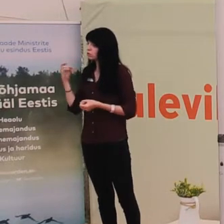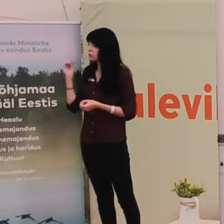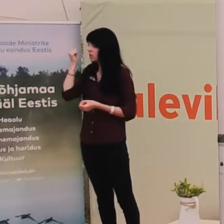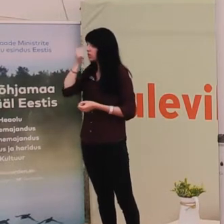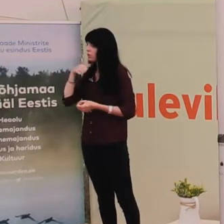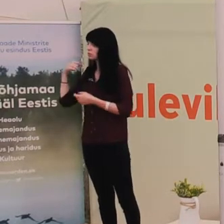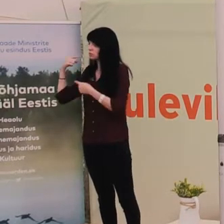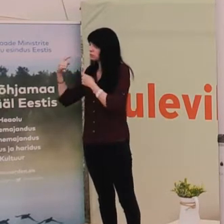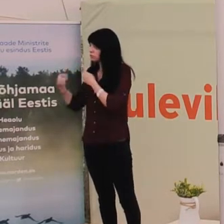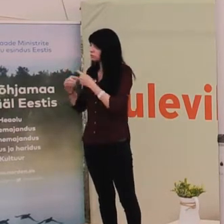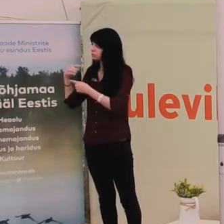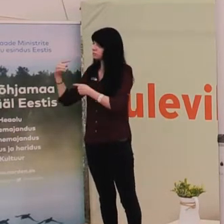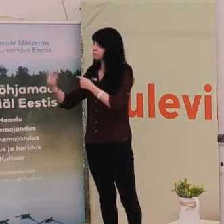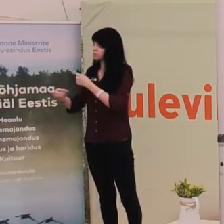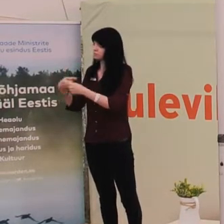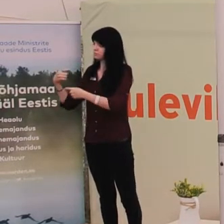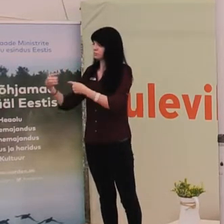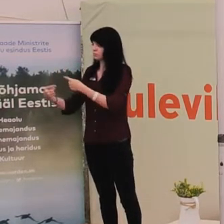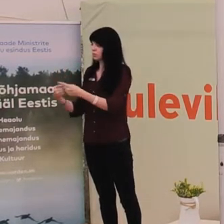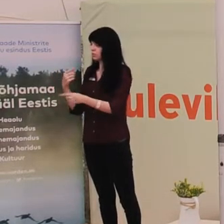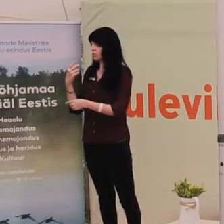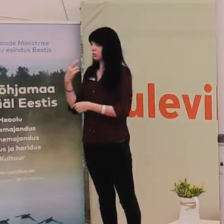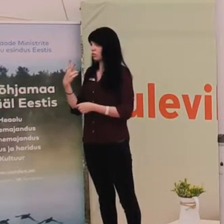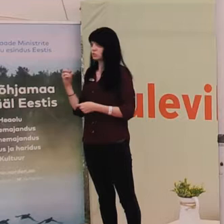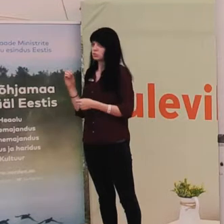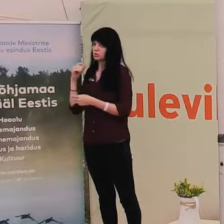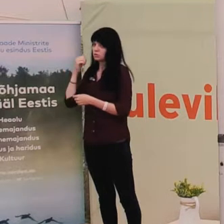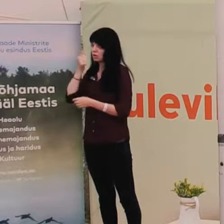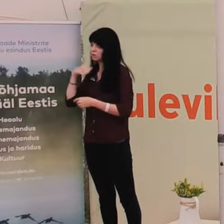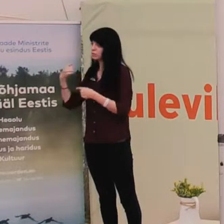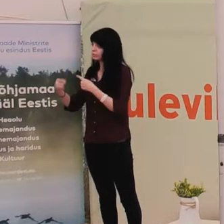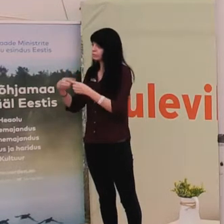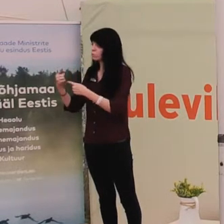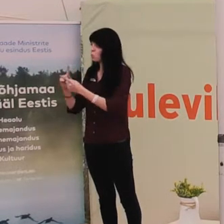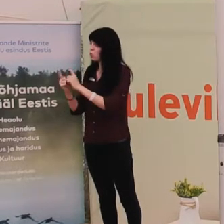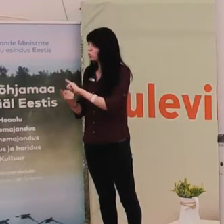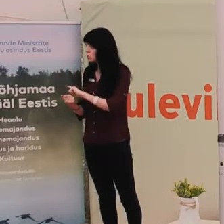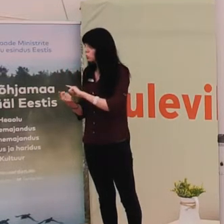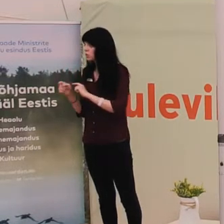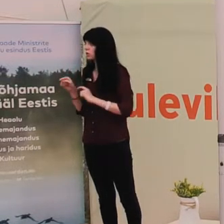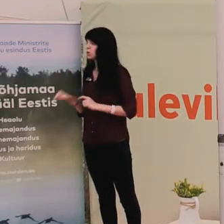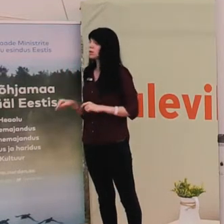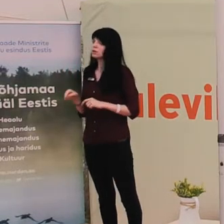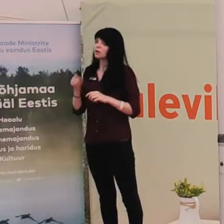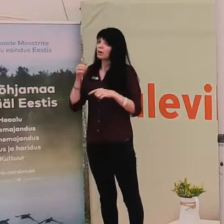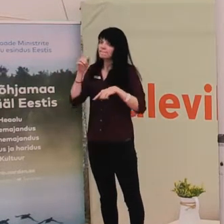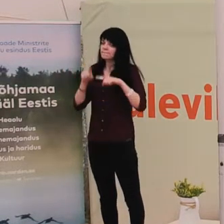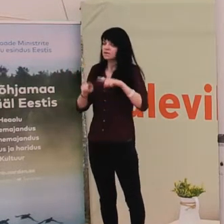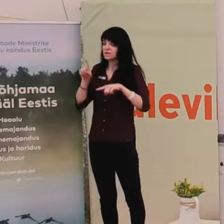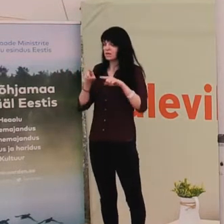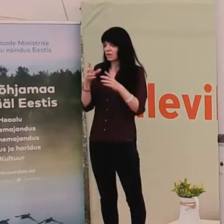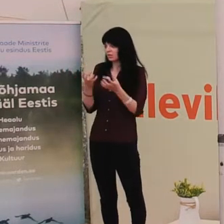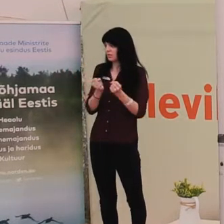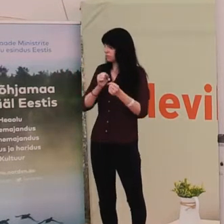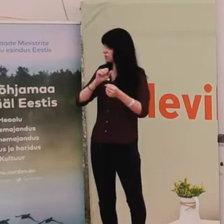company, he couldn't do it any other way, so he decided whether it will take a long time, it doesn't matter. And then for others, when they innovate suddenly,